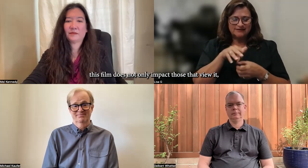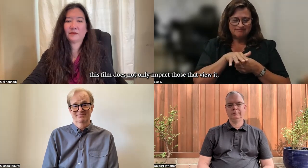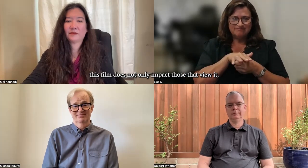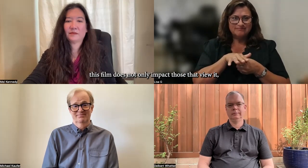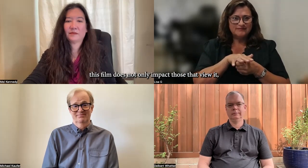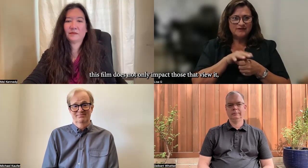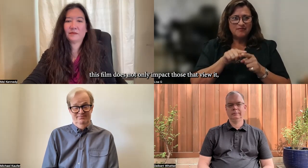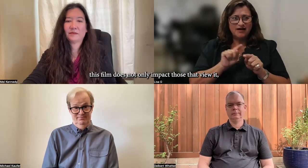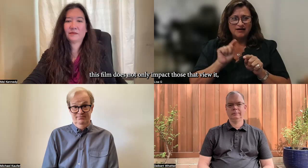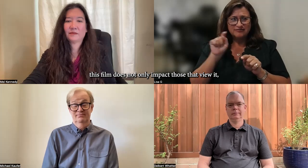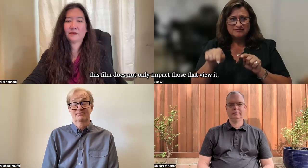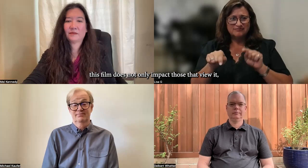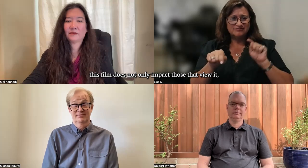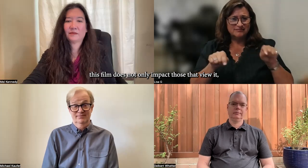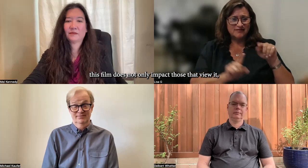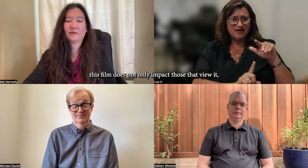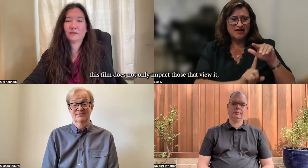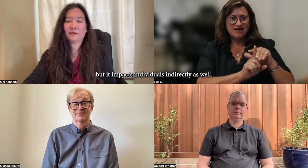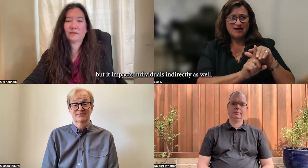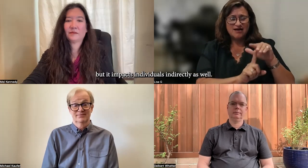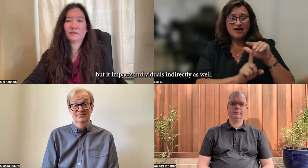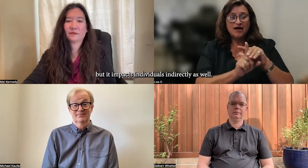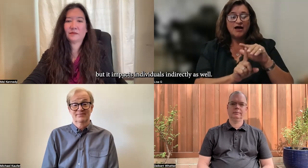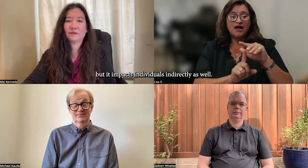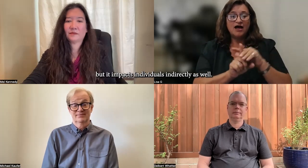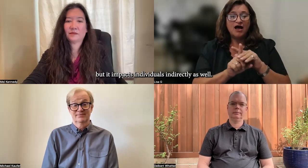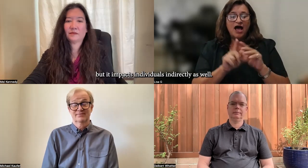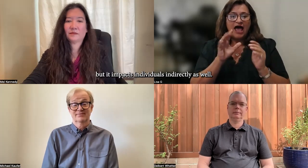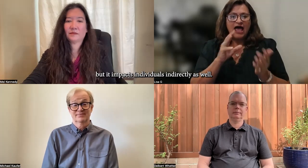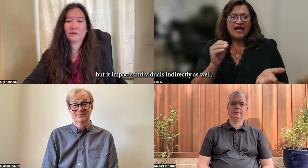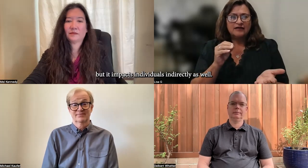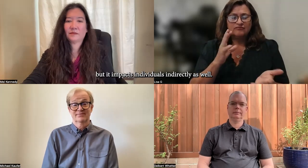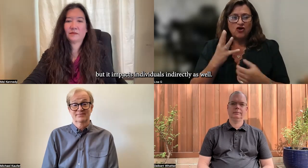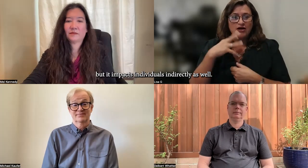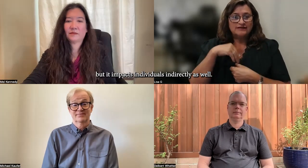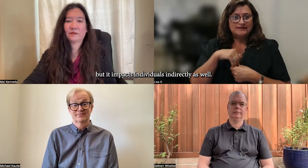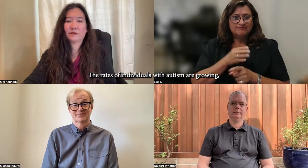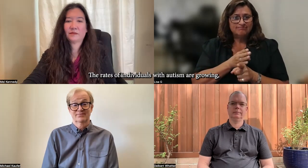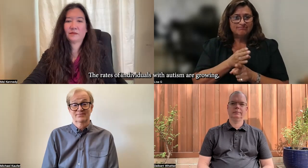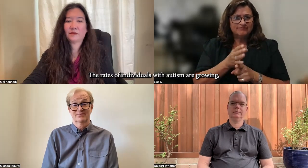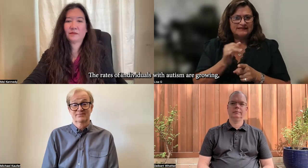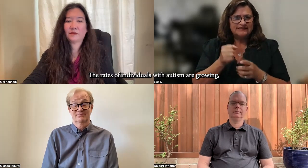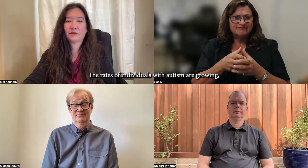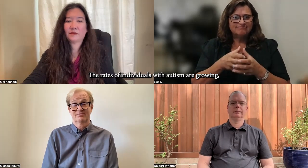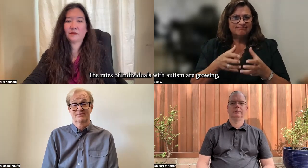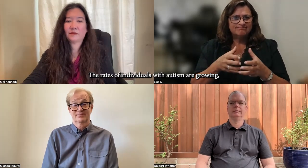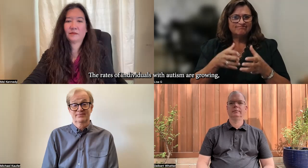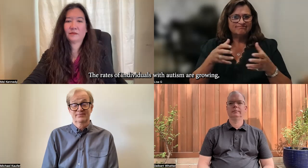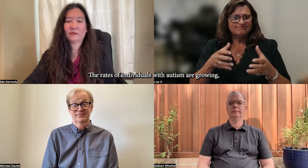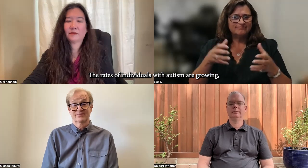this film does not only impact those that view it, but it impacts individuals indirectly as well. The rates of individuals with